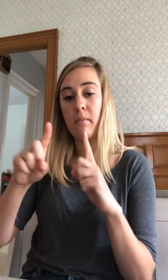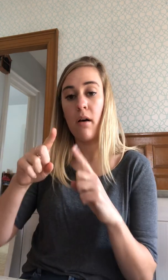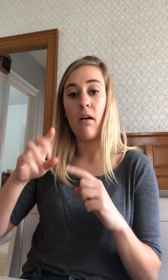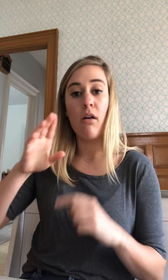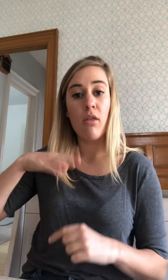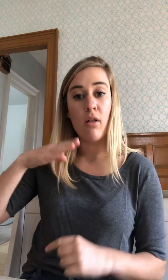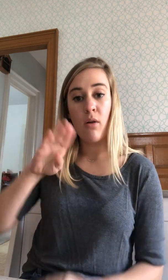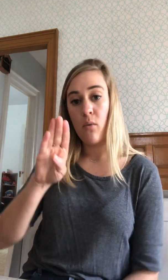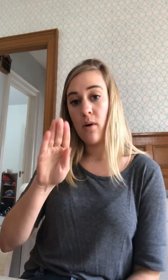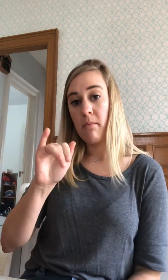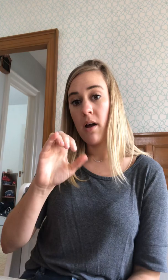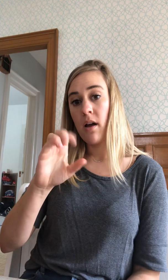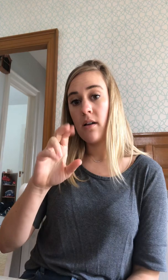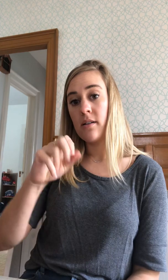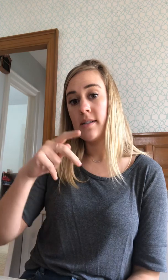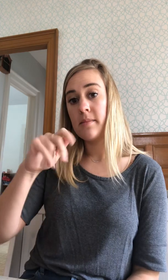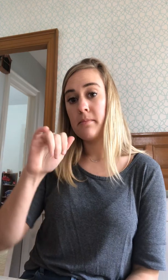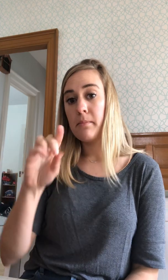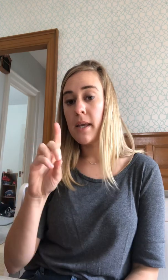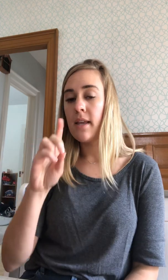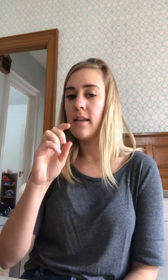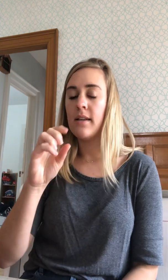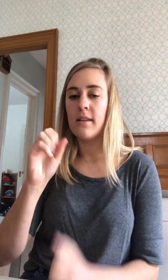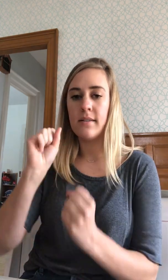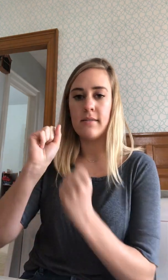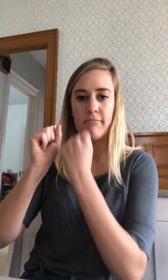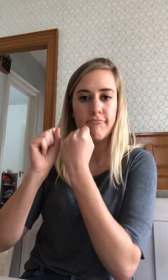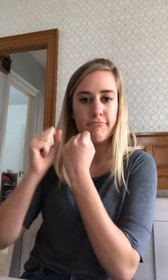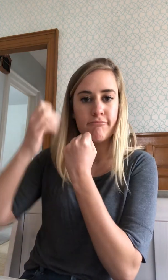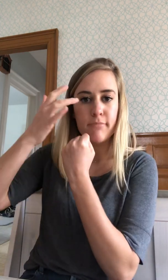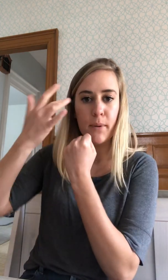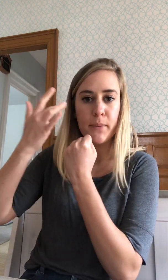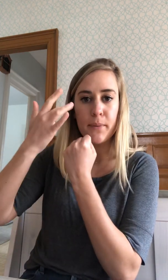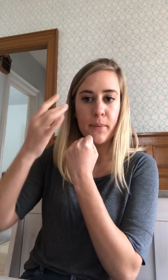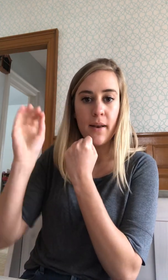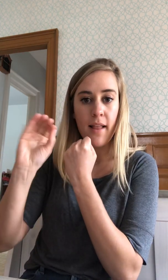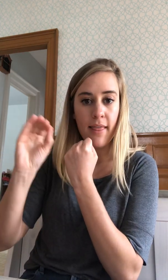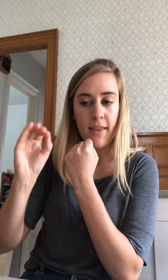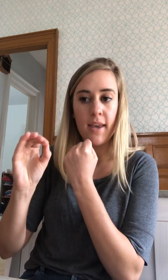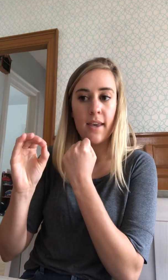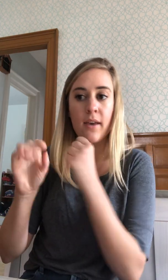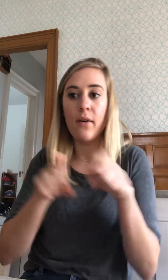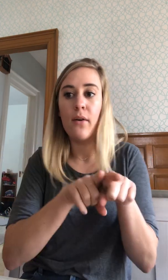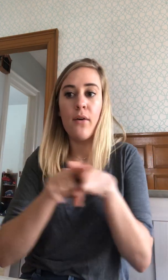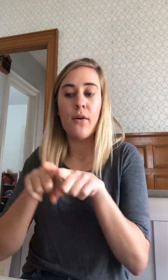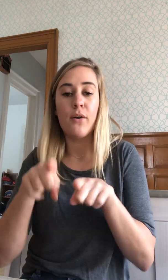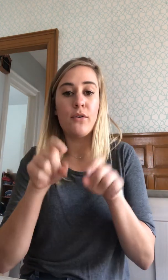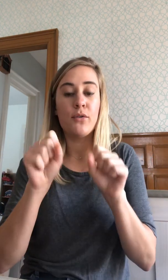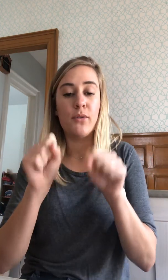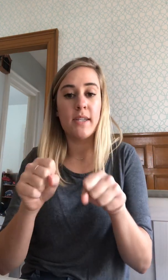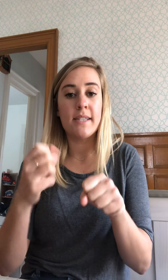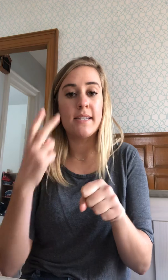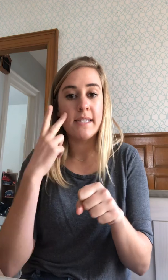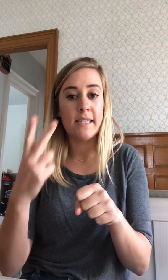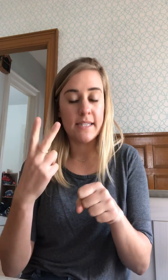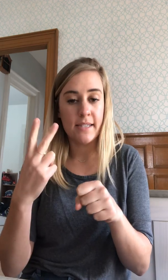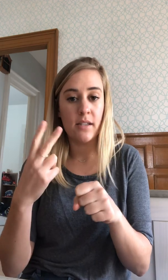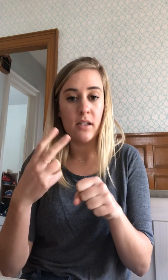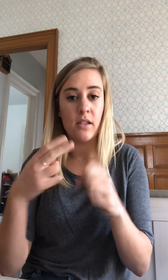is not in contact with anything. You also see there's a gingival tear. That should imply to you that